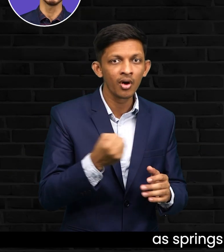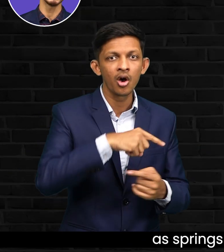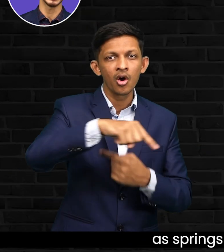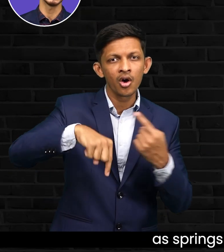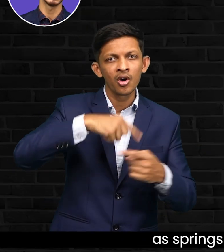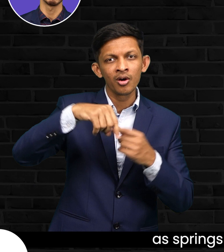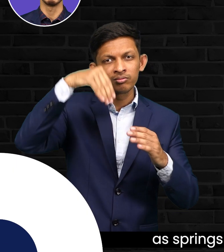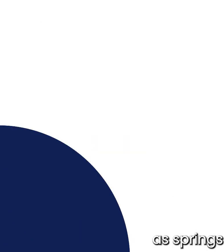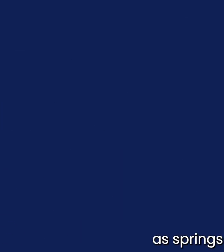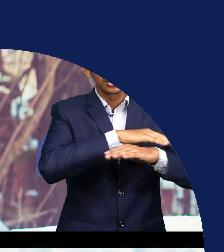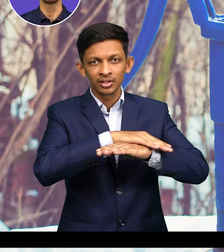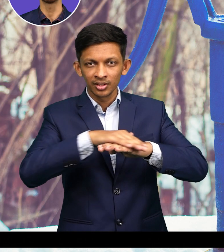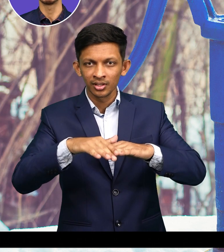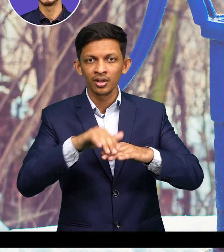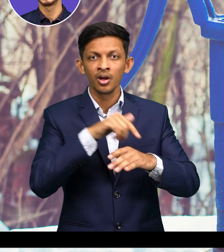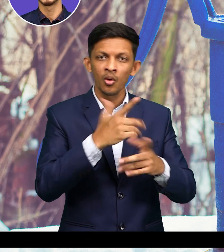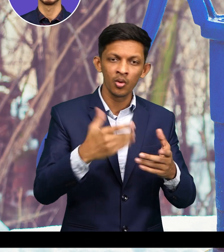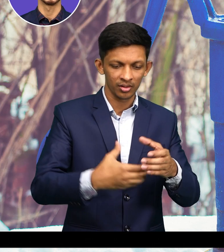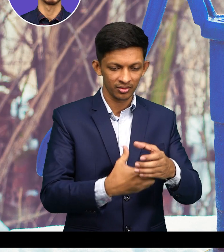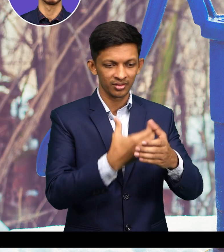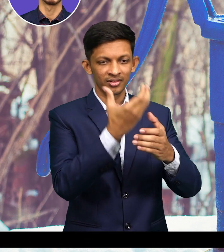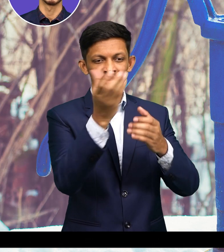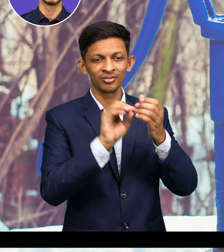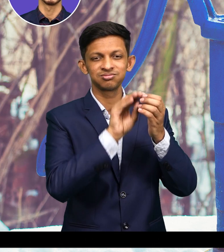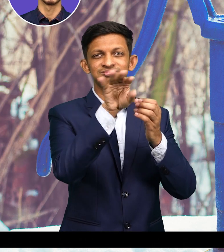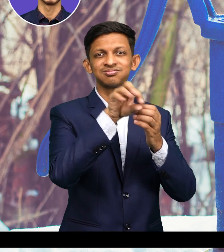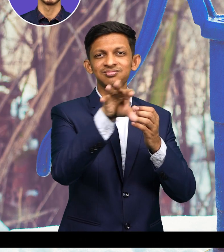on the surface as wells or tube wells.